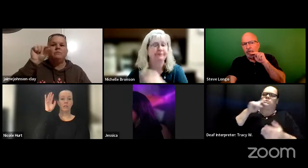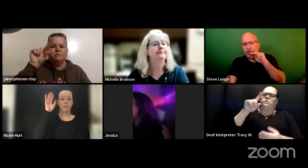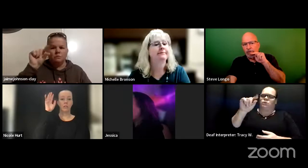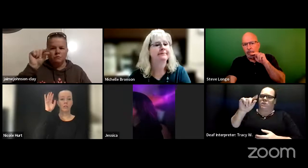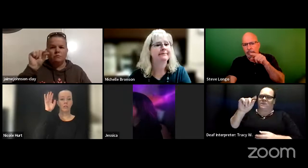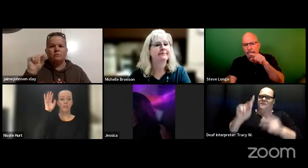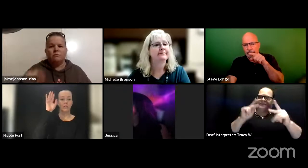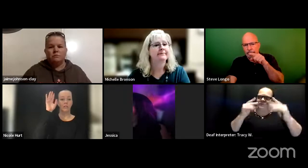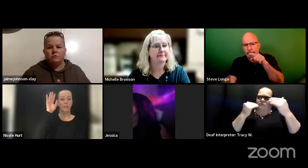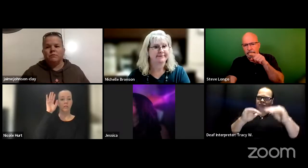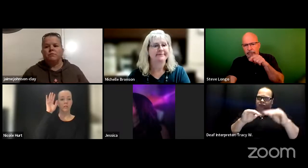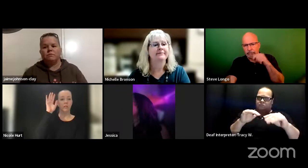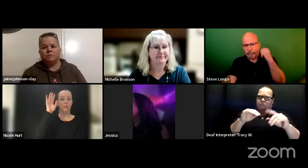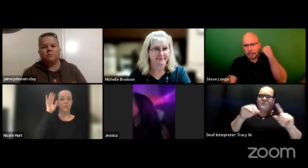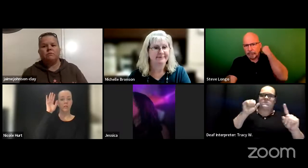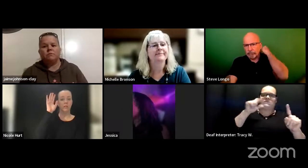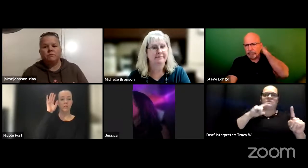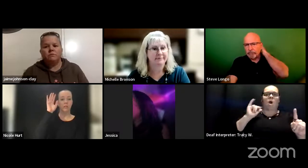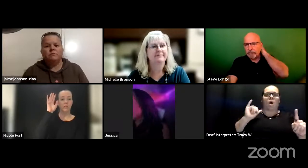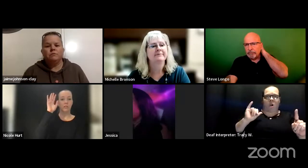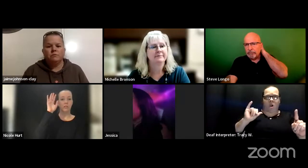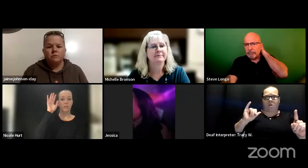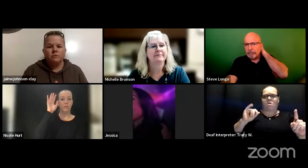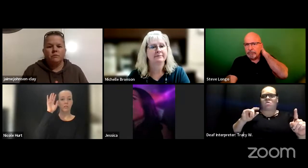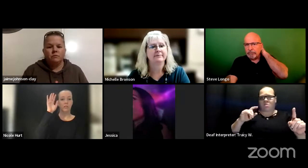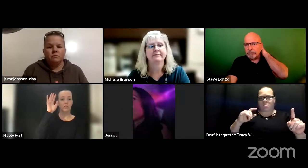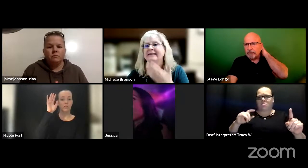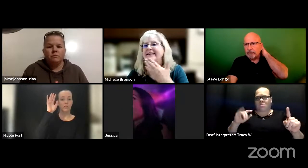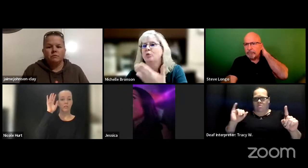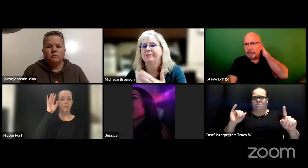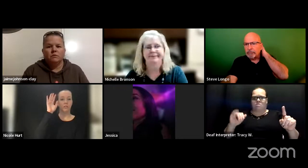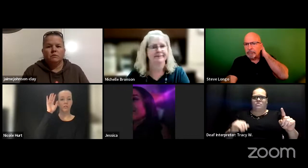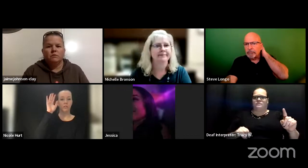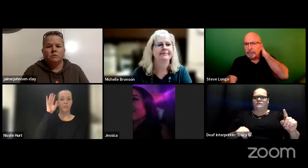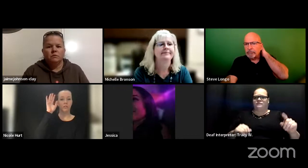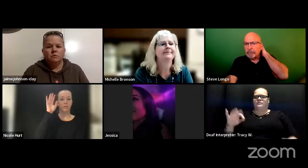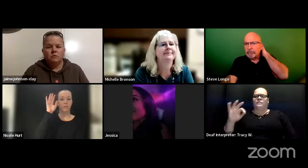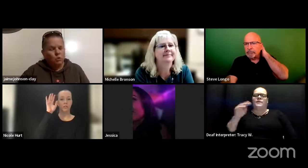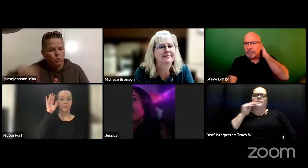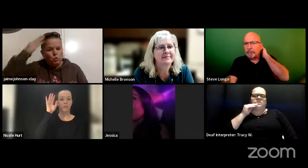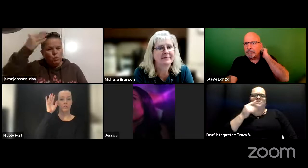And it seems there's a Nicole? clarification. It's a limit of 20 people.